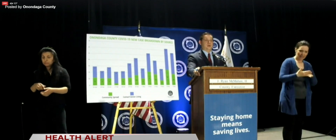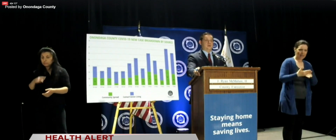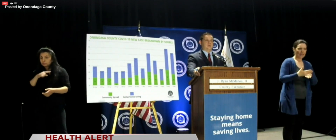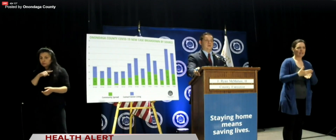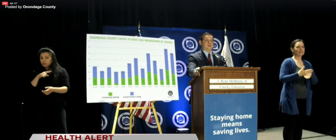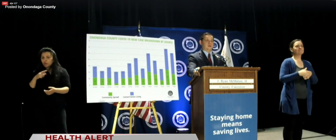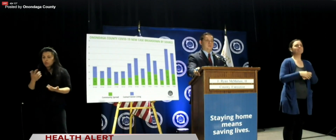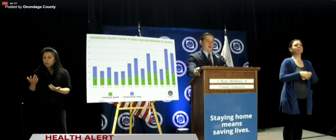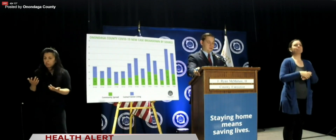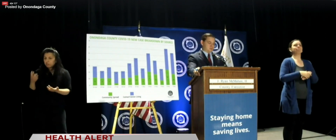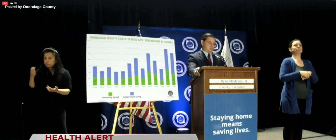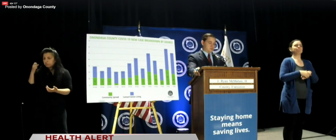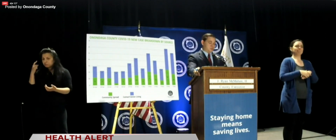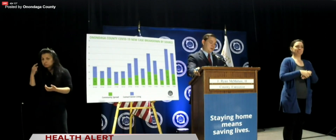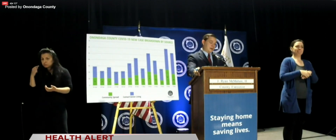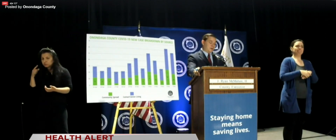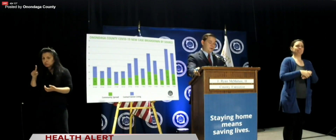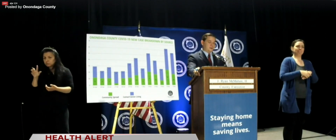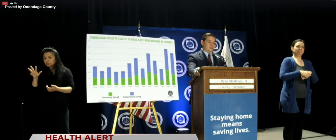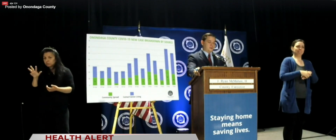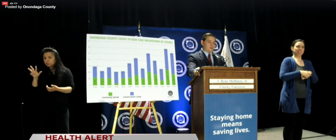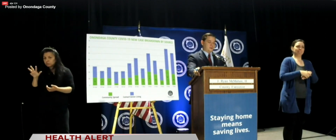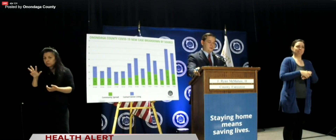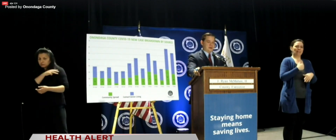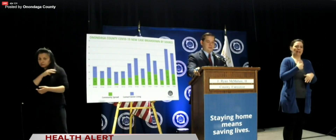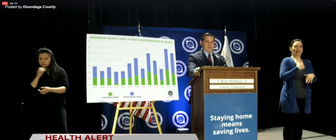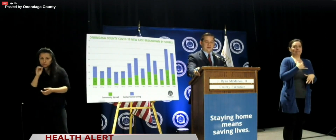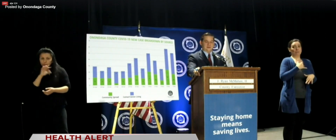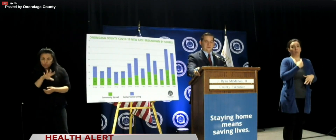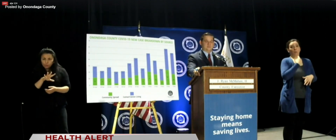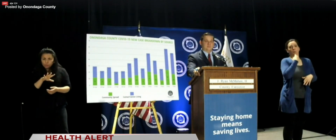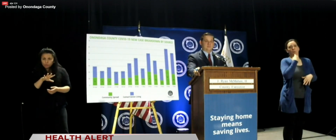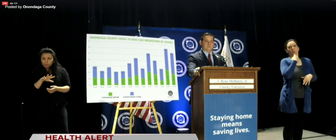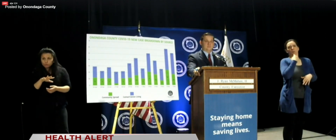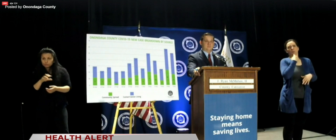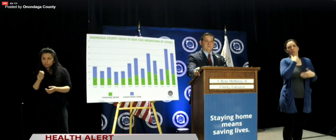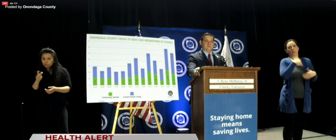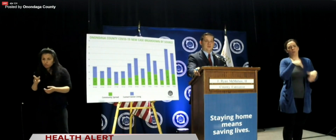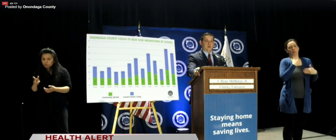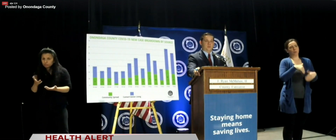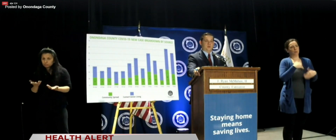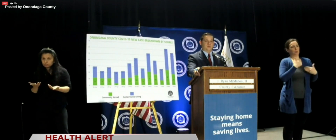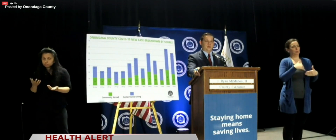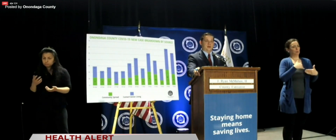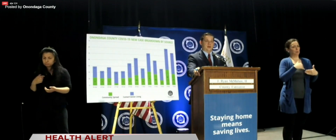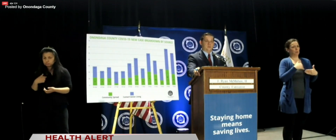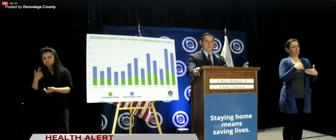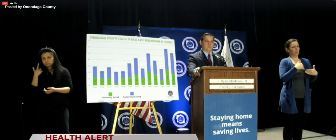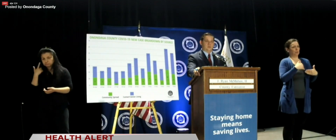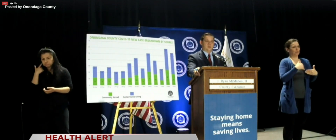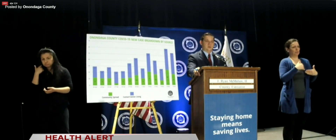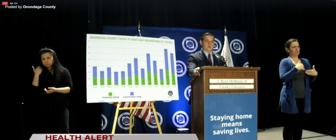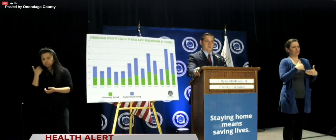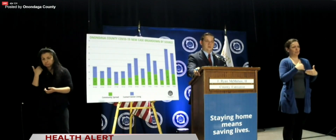disappointed about this reality, but I'm not going to finger point right now